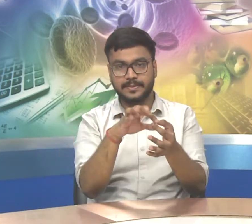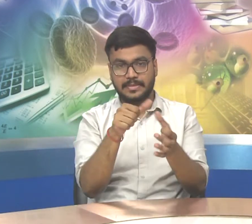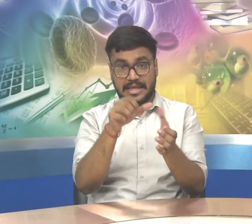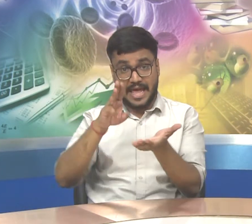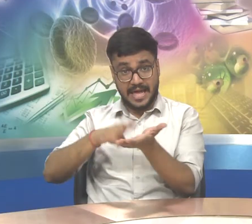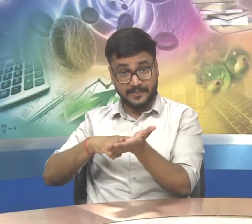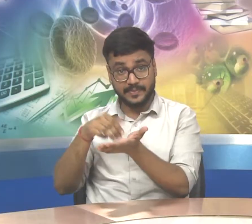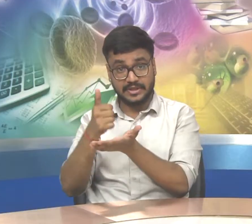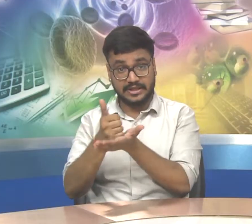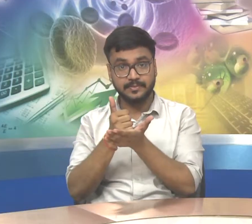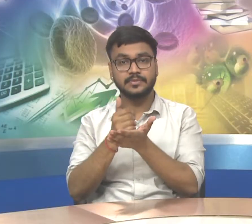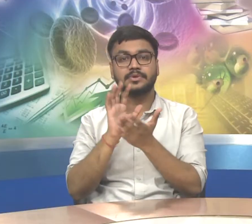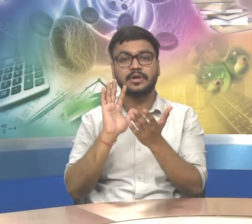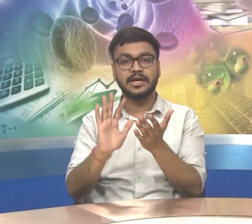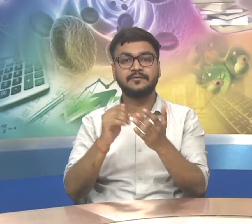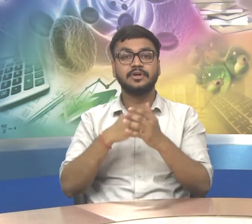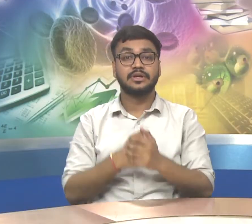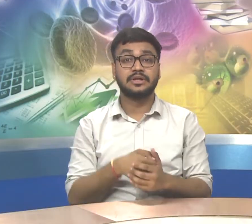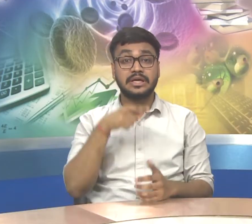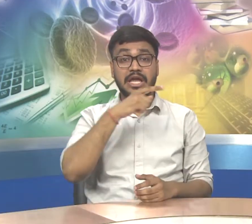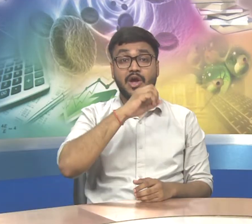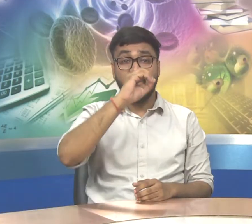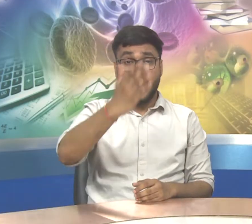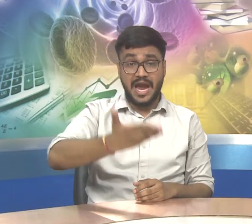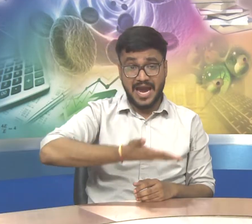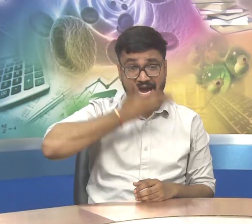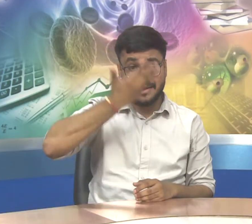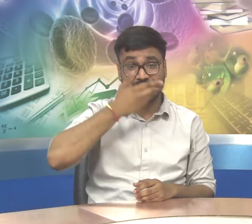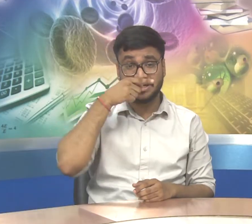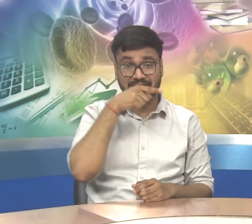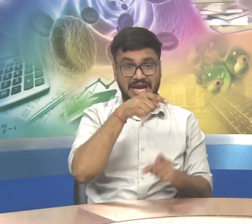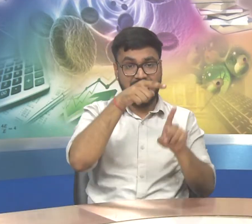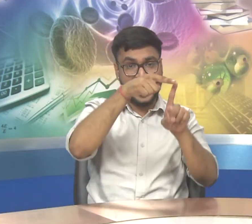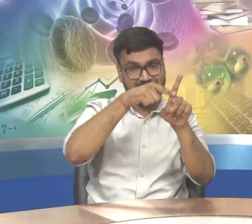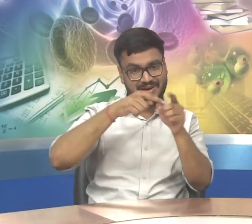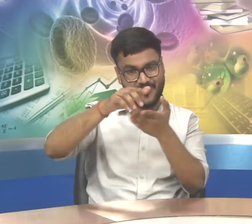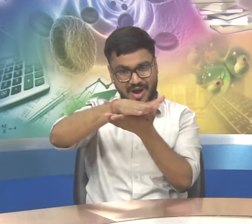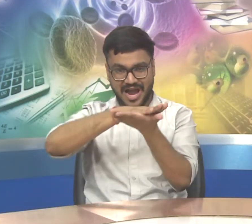Instead, they use oxygen as the standard element.